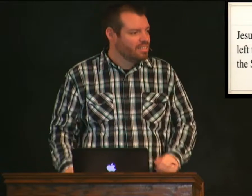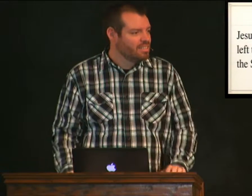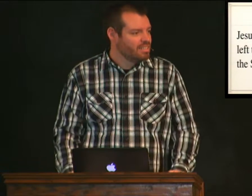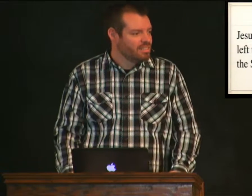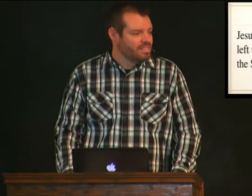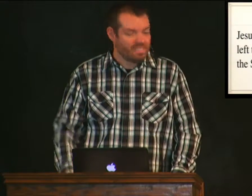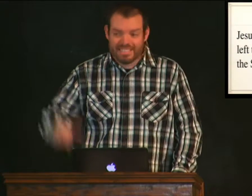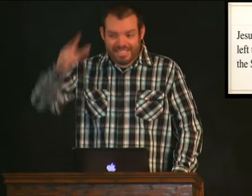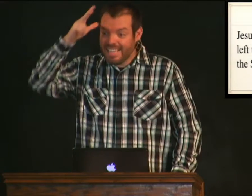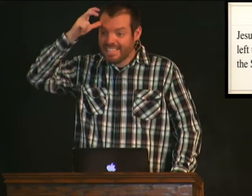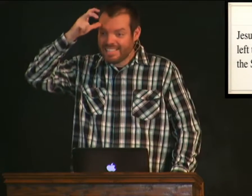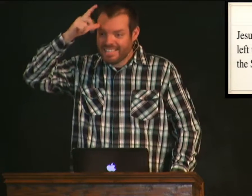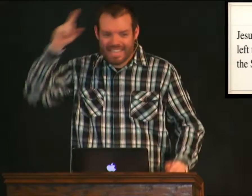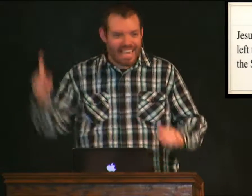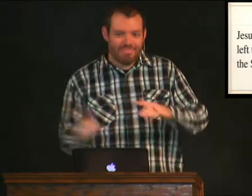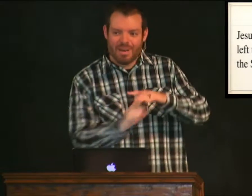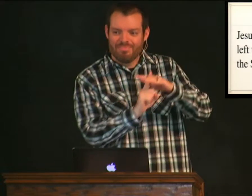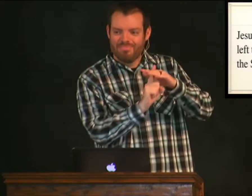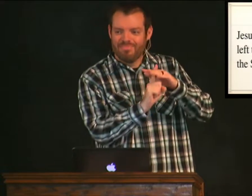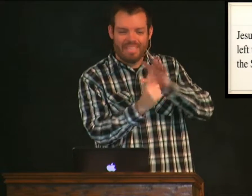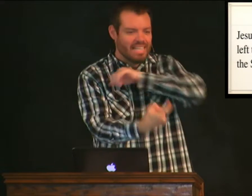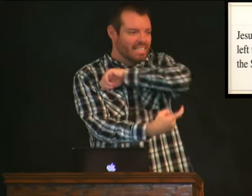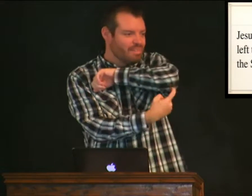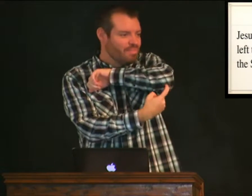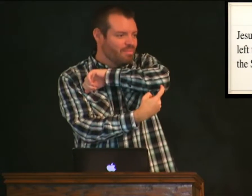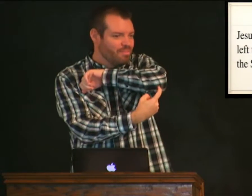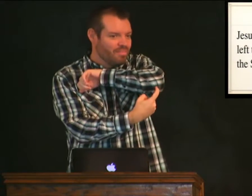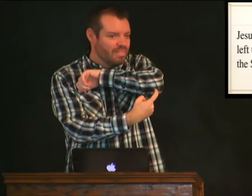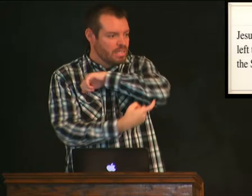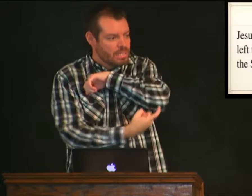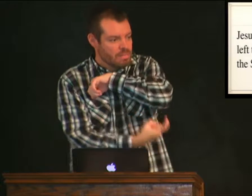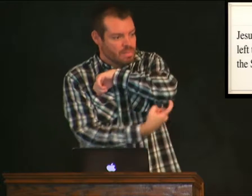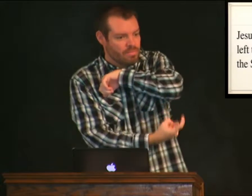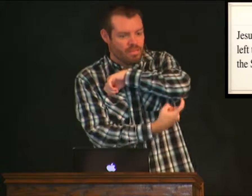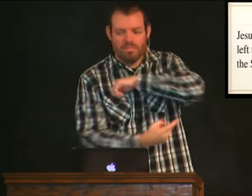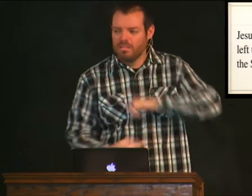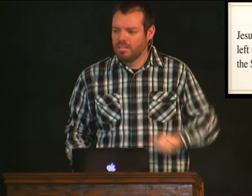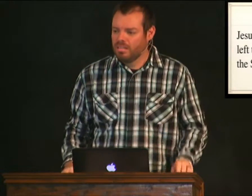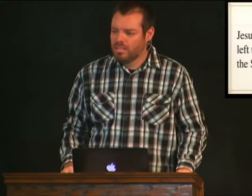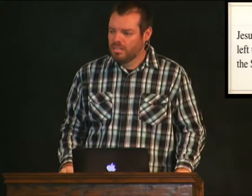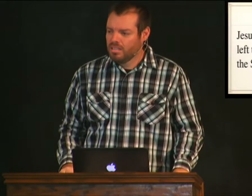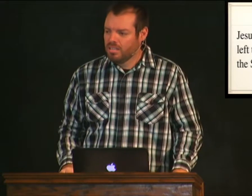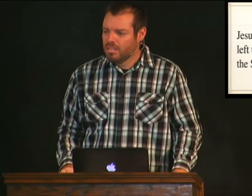nights. Then Satan came up in the temple.